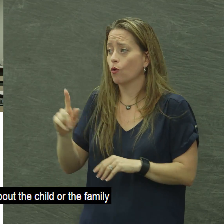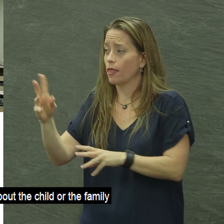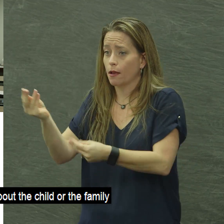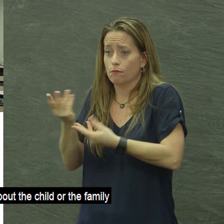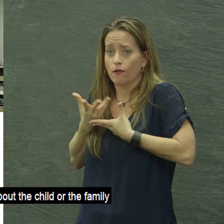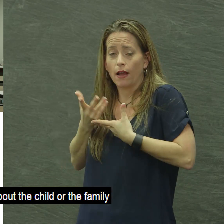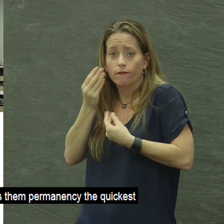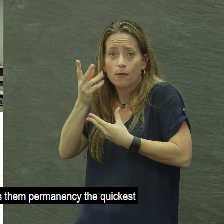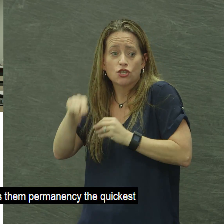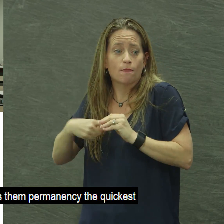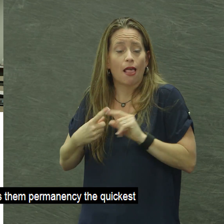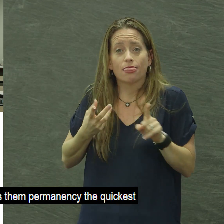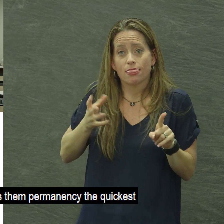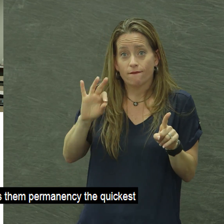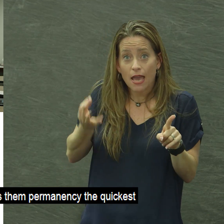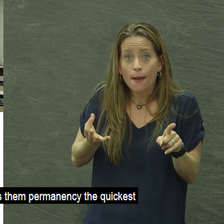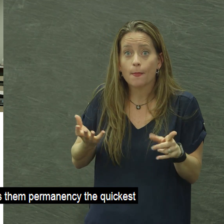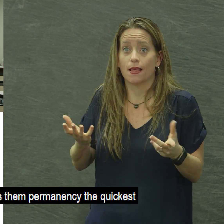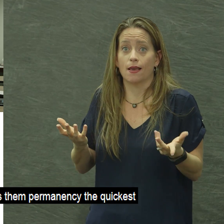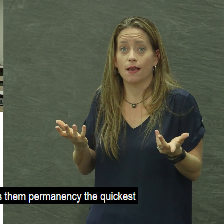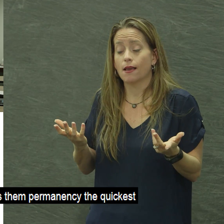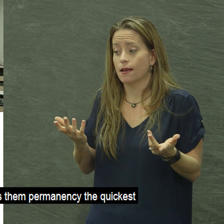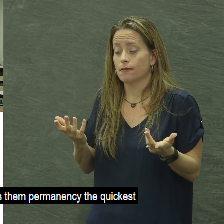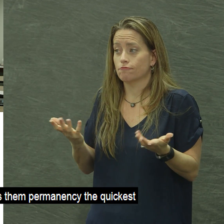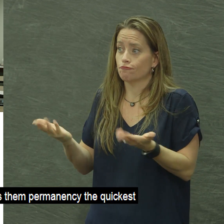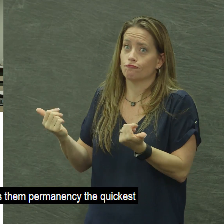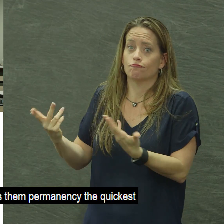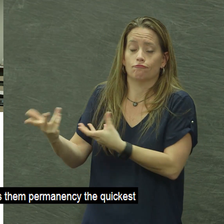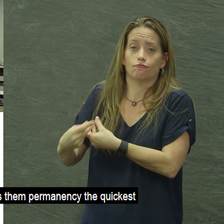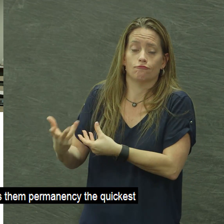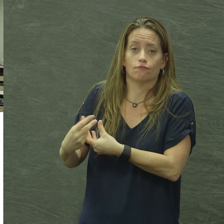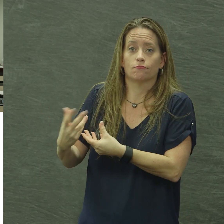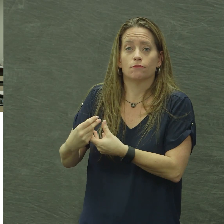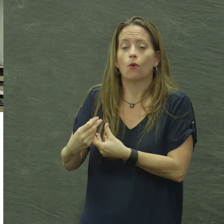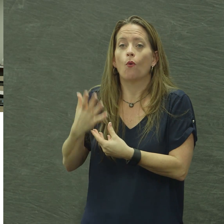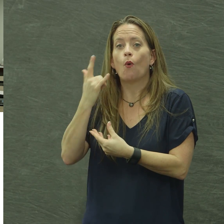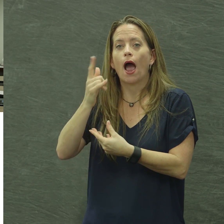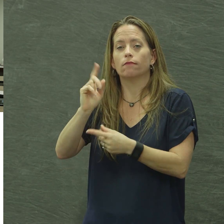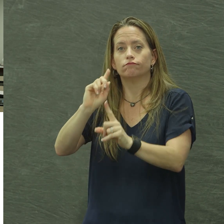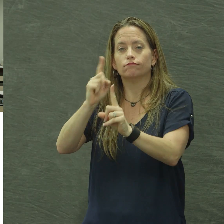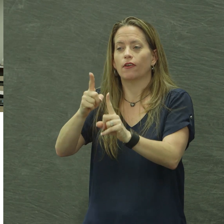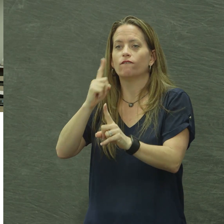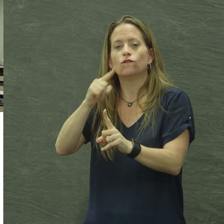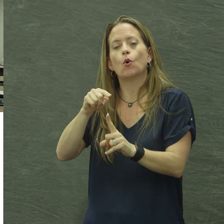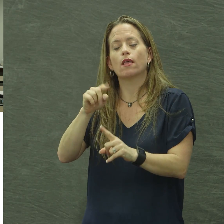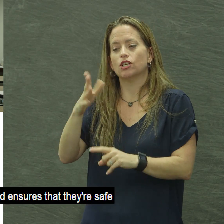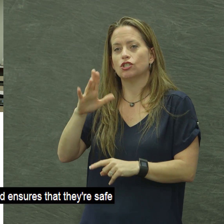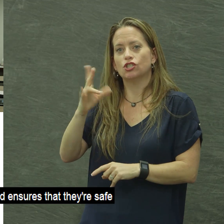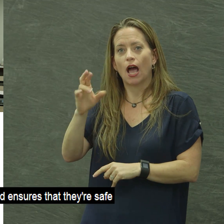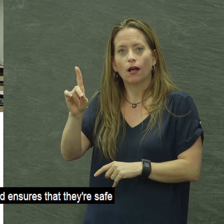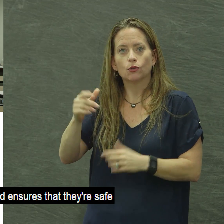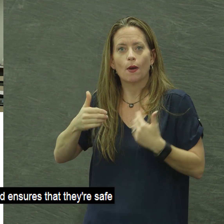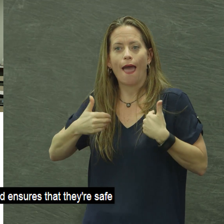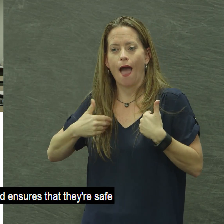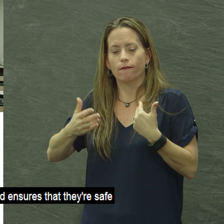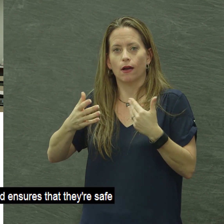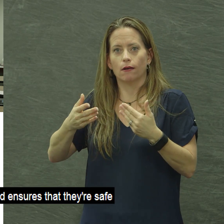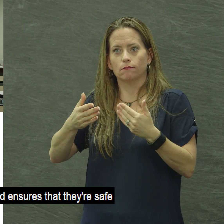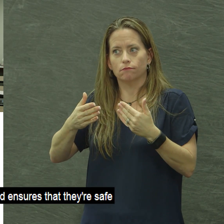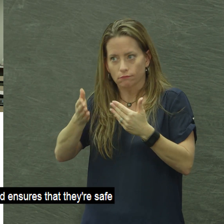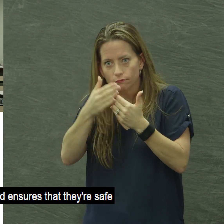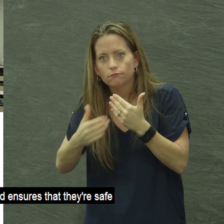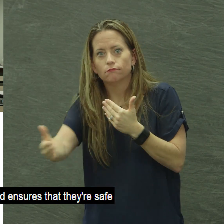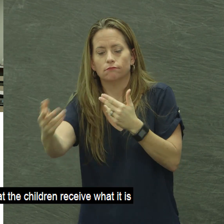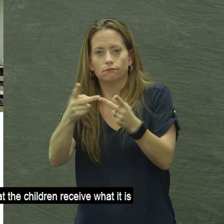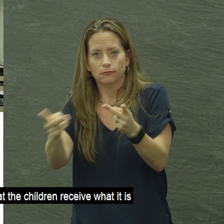family that gets them permanency the quickest and ensures that they're